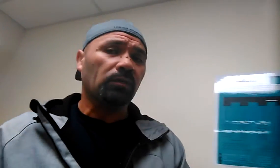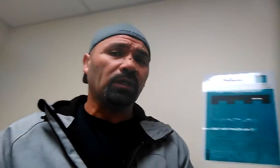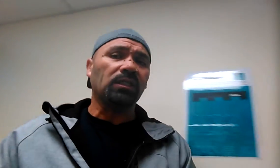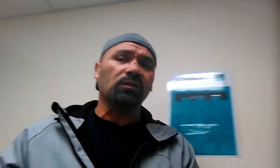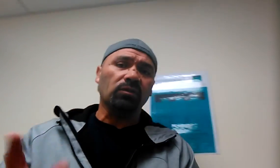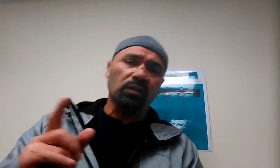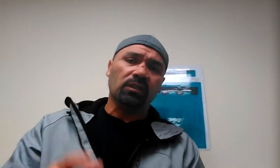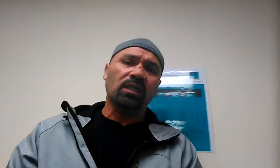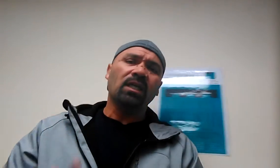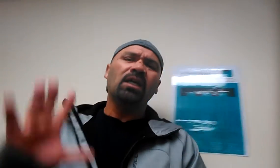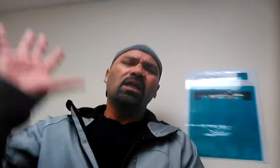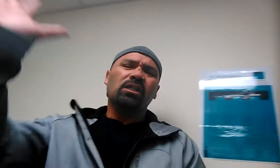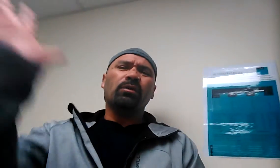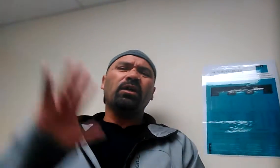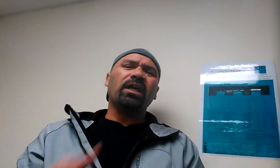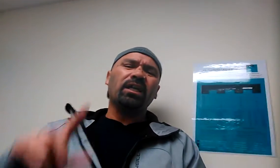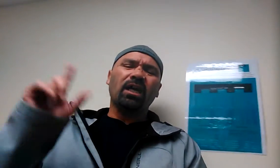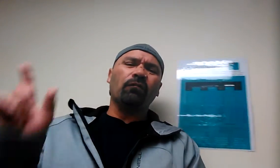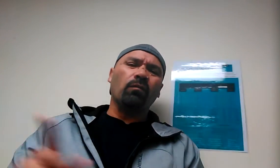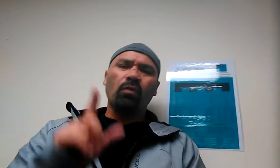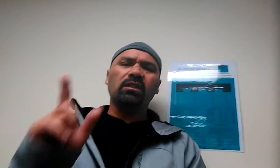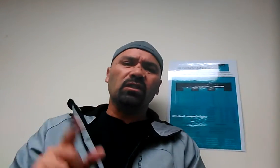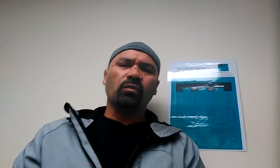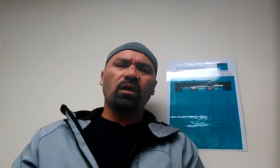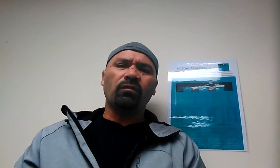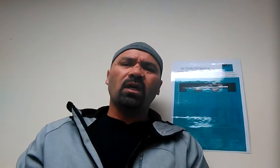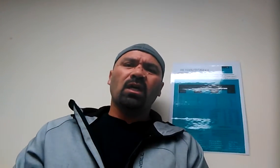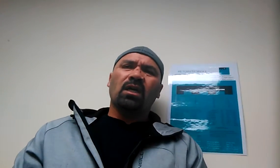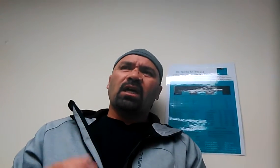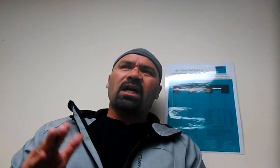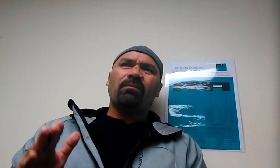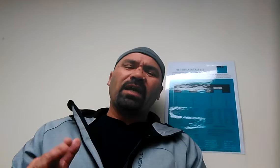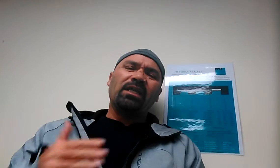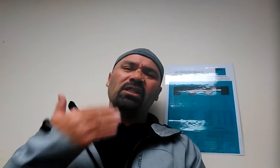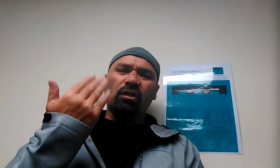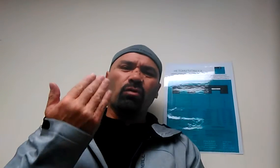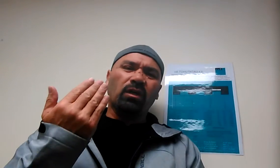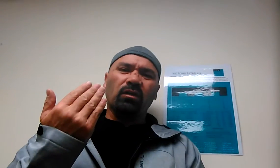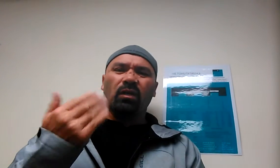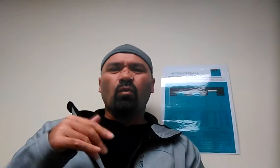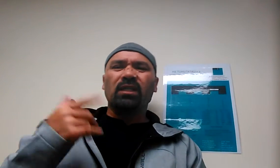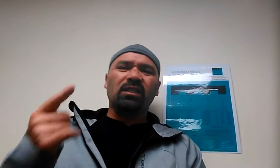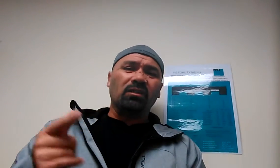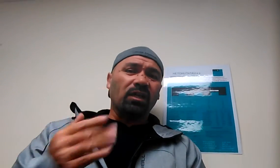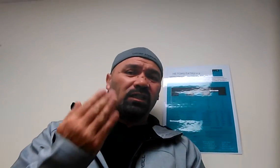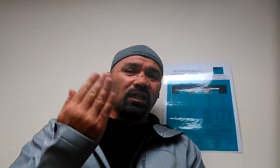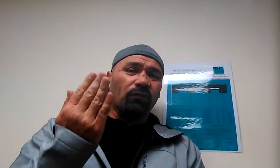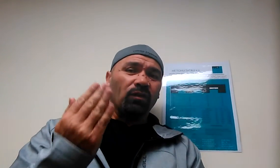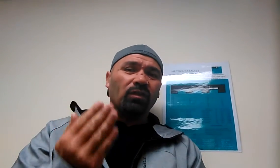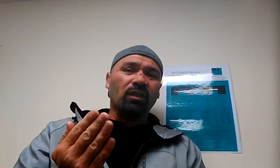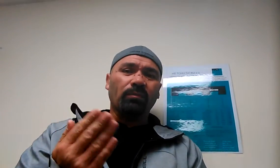but let's do this. So we know how to count from 1 to 12. And so on, like 1 to 19 if you think about